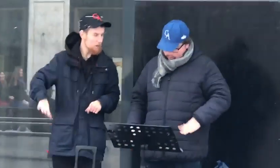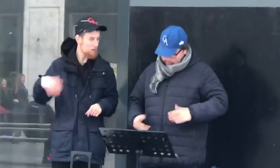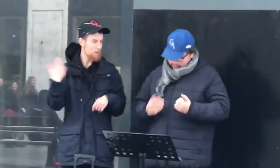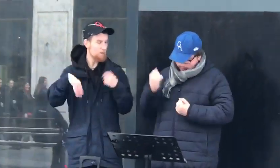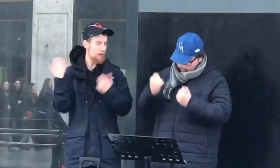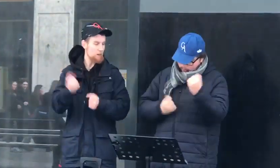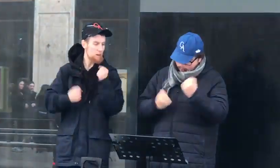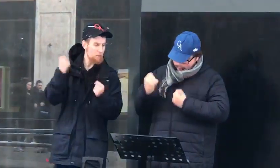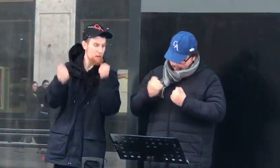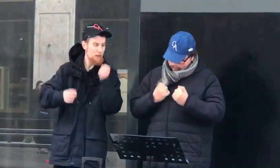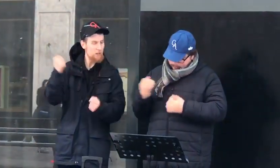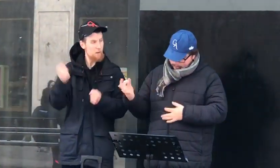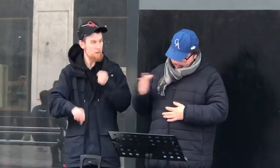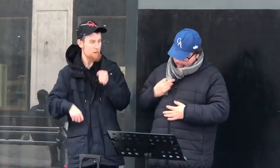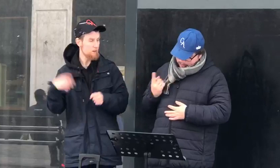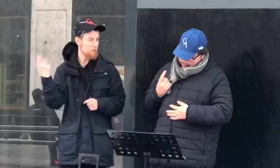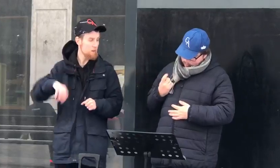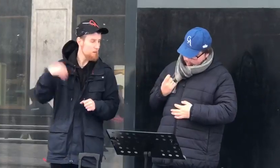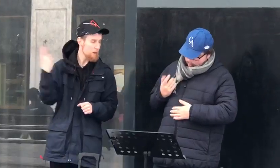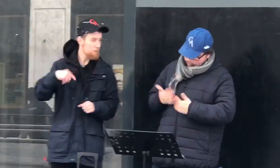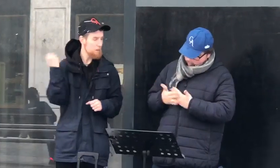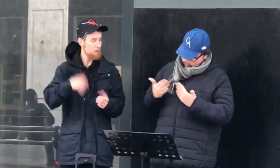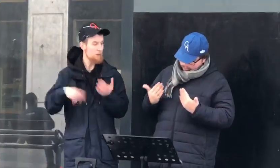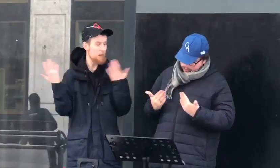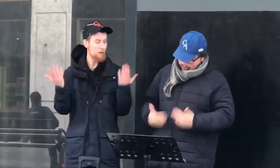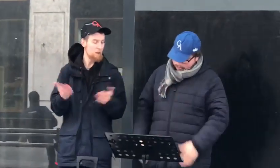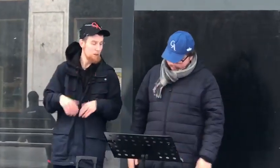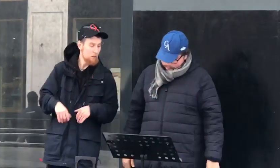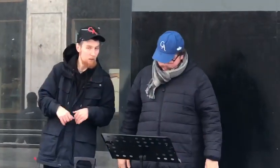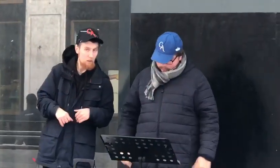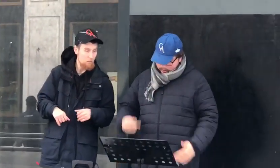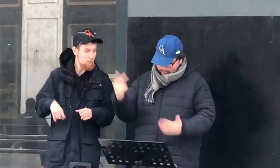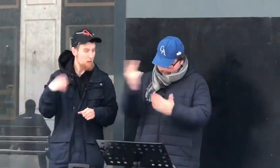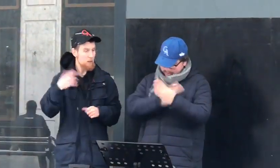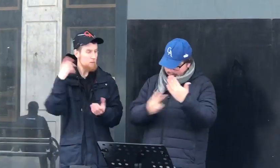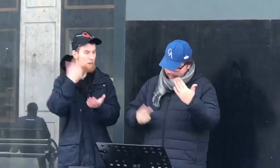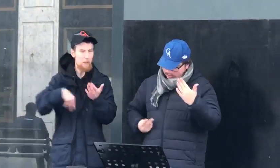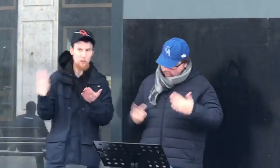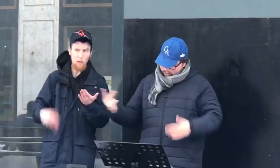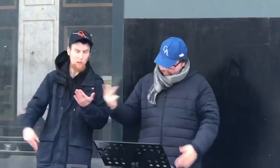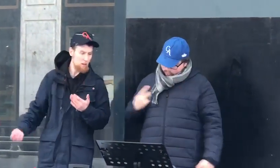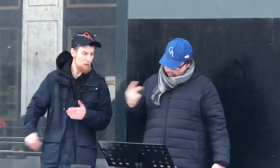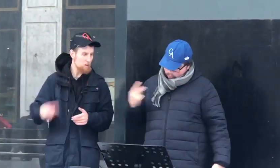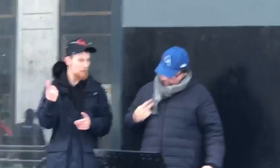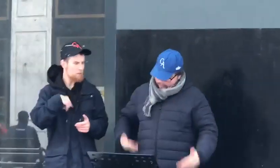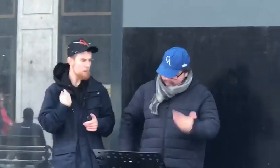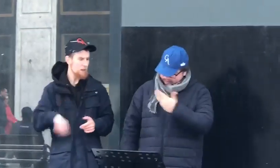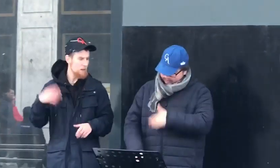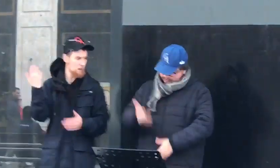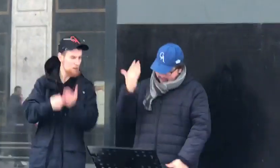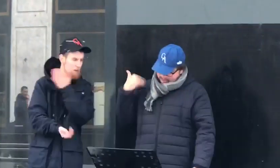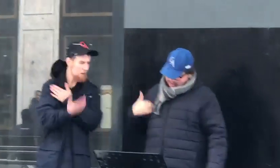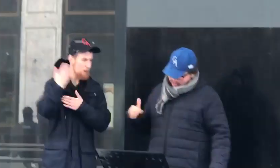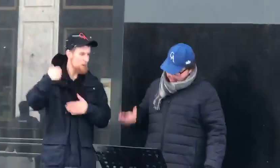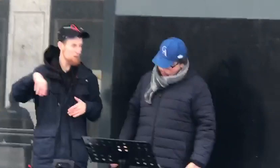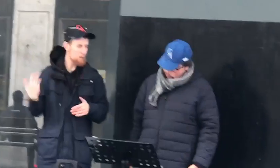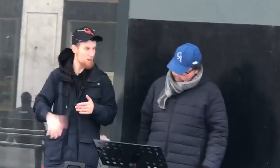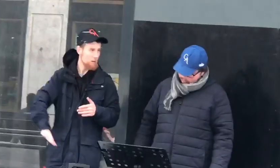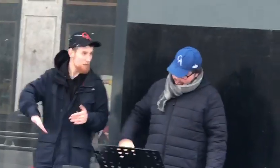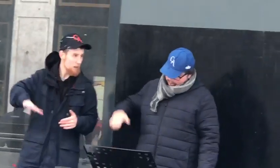and take a ride with me, but hit me, baby, one more time. Paint a picture of you and me on the days when we were